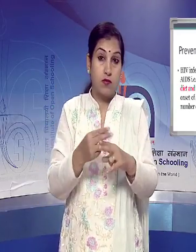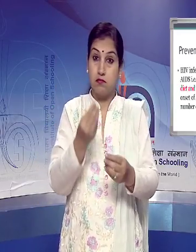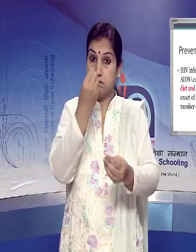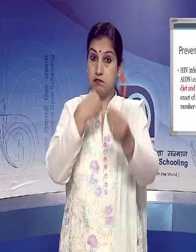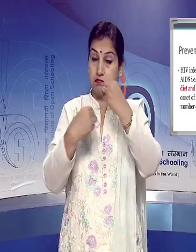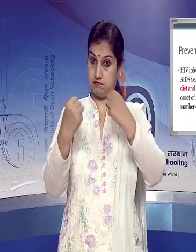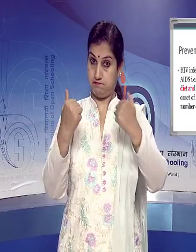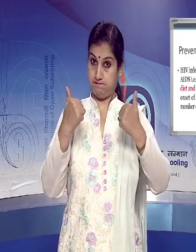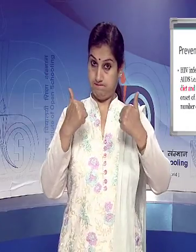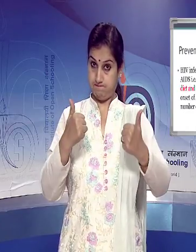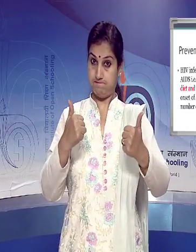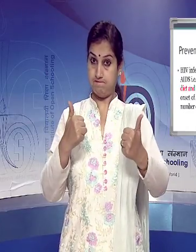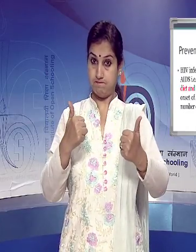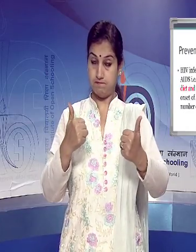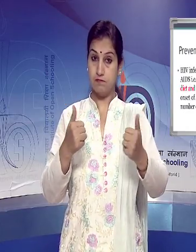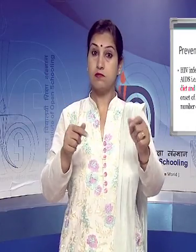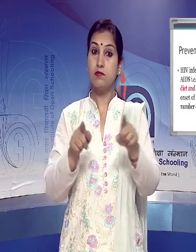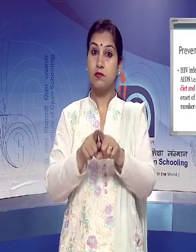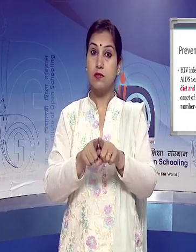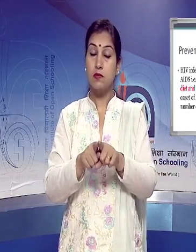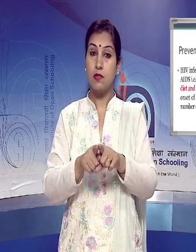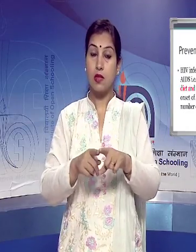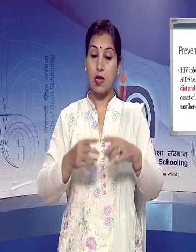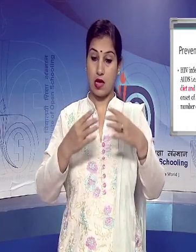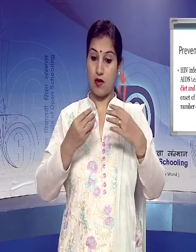diet and maintains a healthy lifestyle,